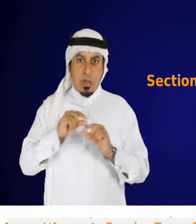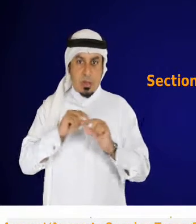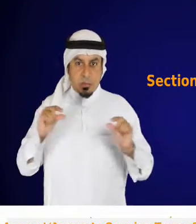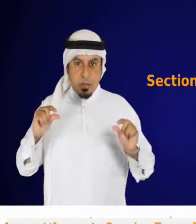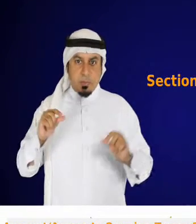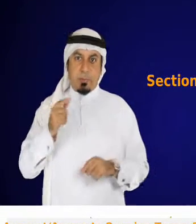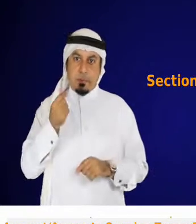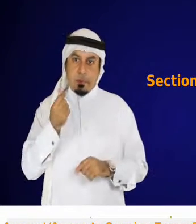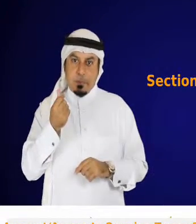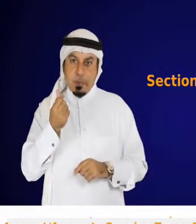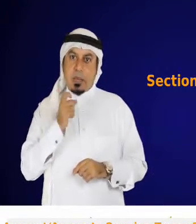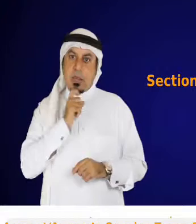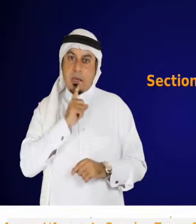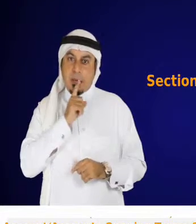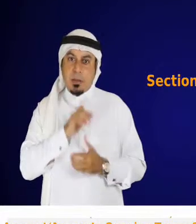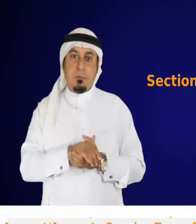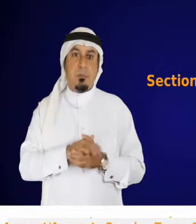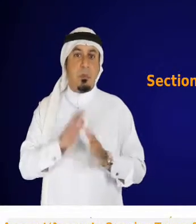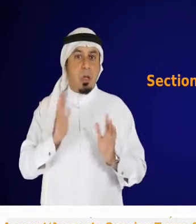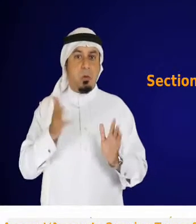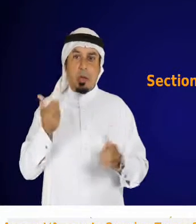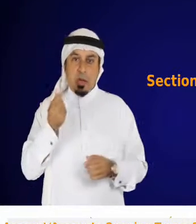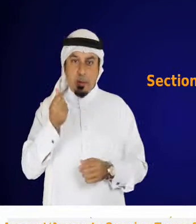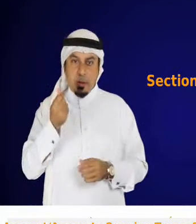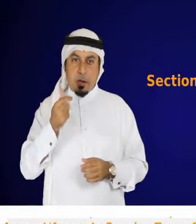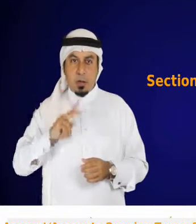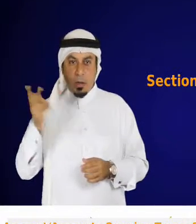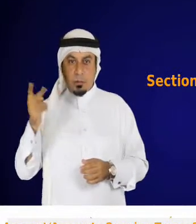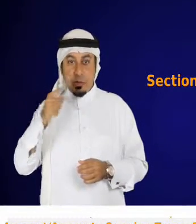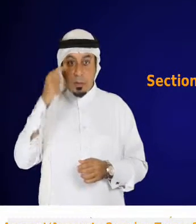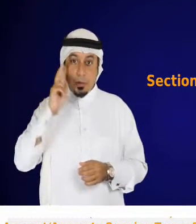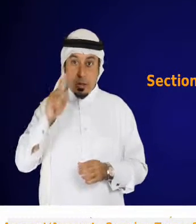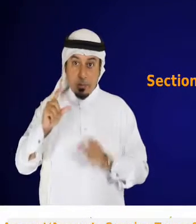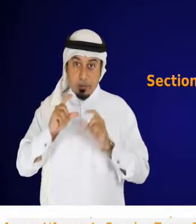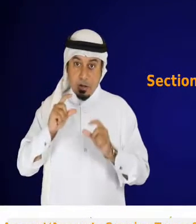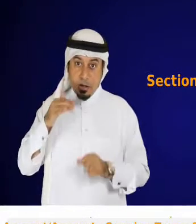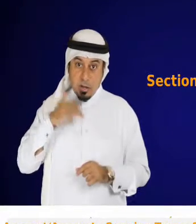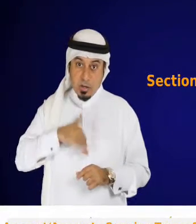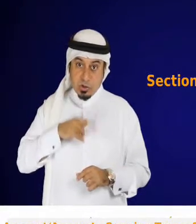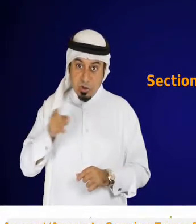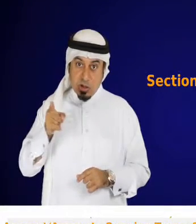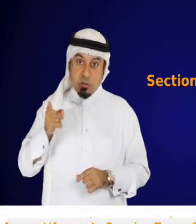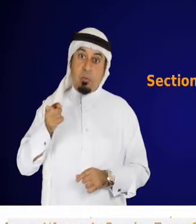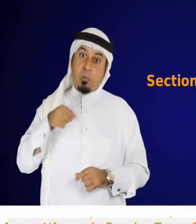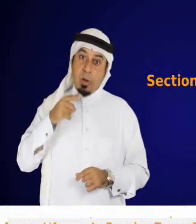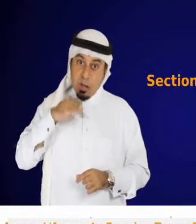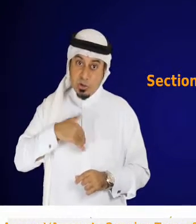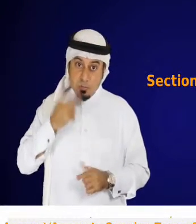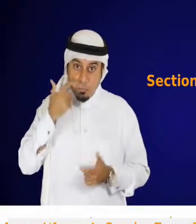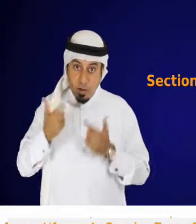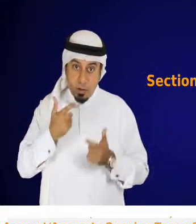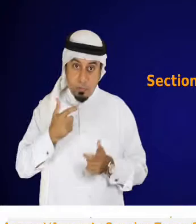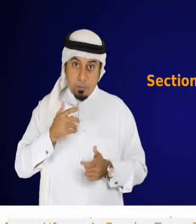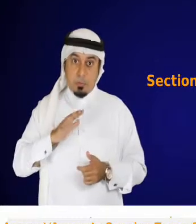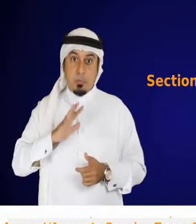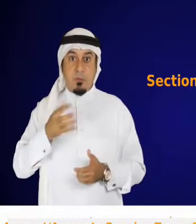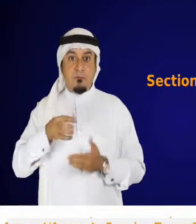and advantageous to control, monitor, segregate and or separate some transactions from other where the bank has financial and other